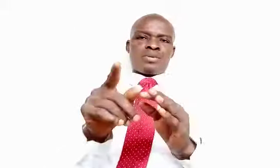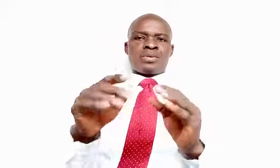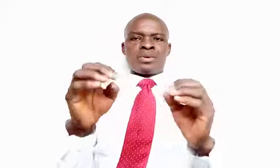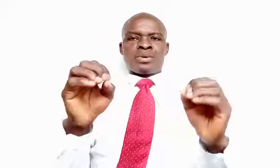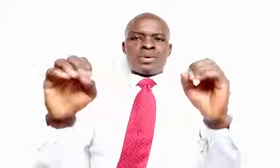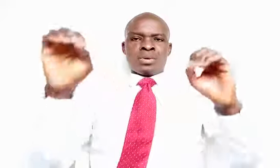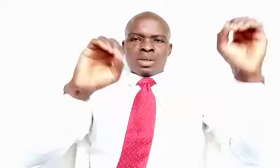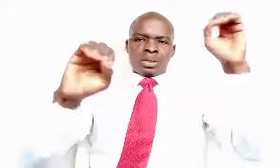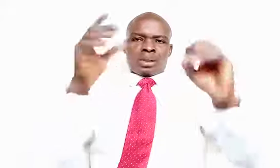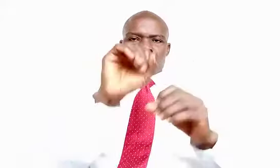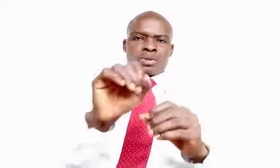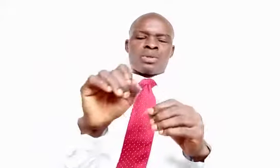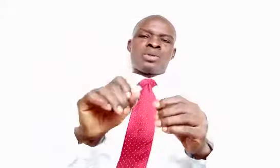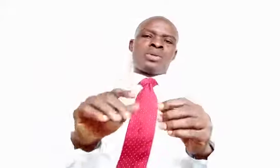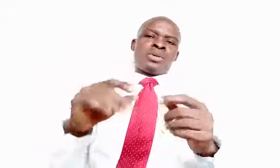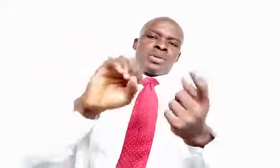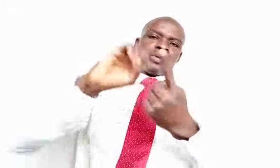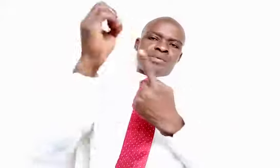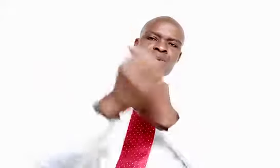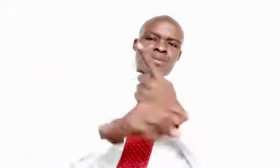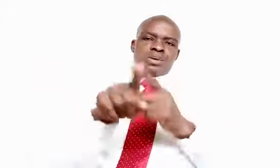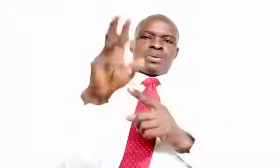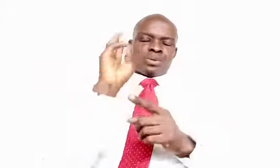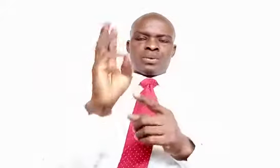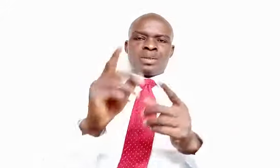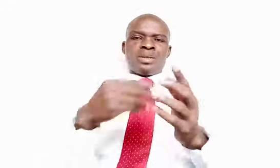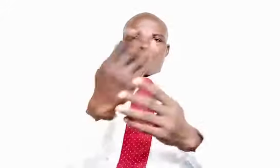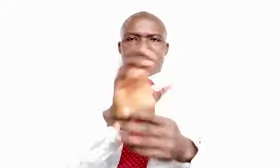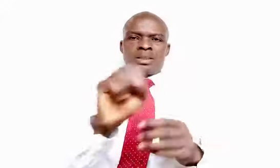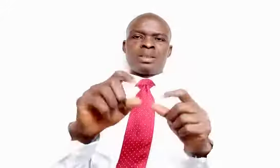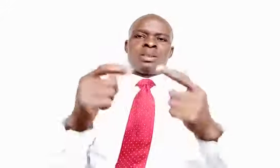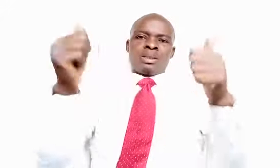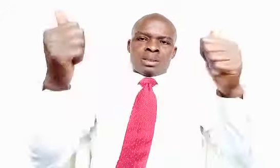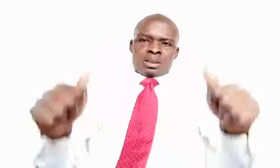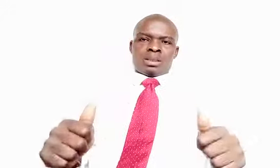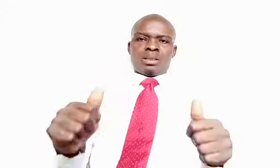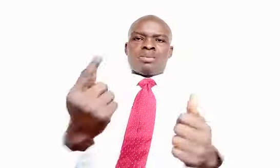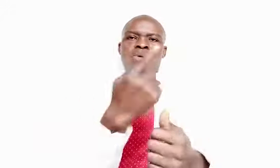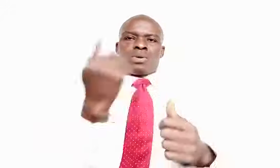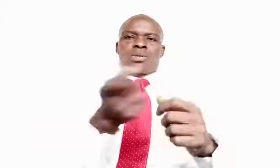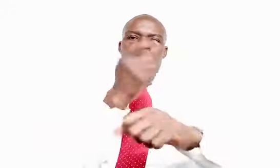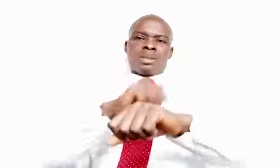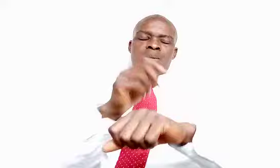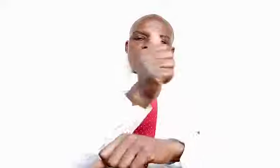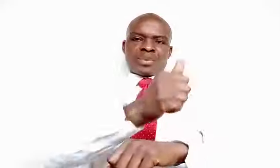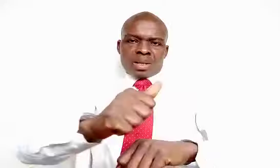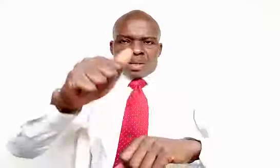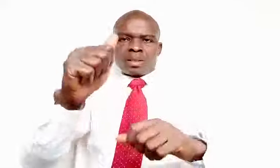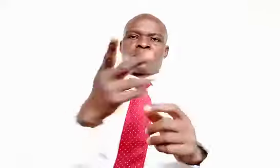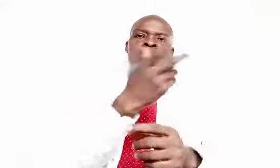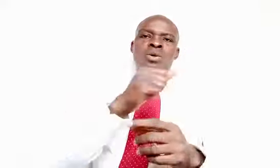immediate environment, you will find these shapes always. A tin of beverages is a